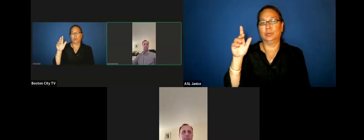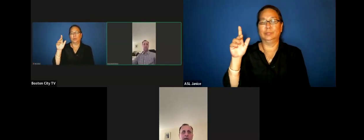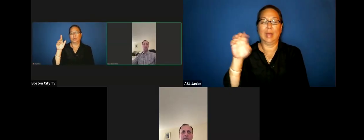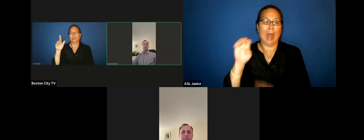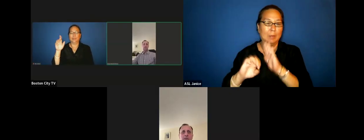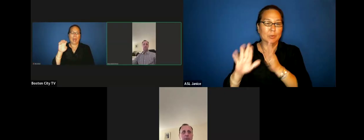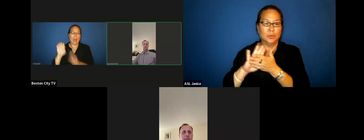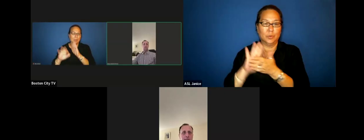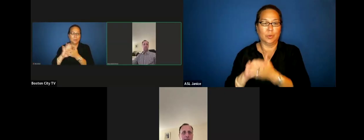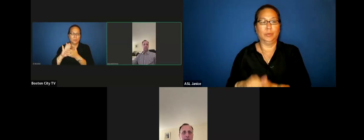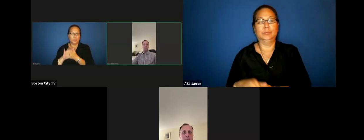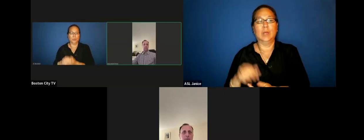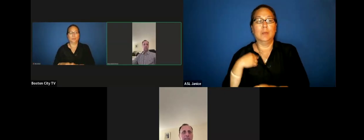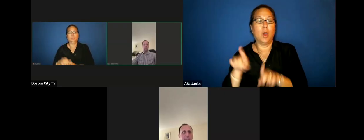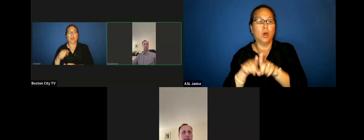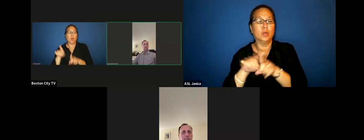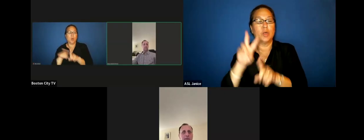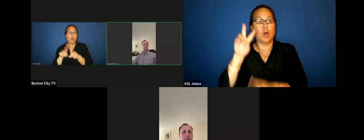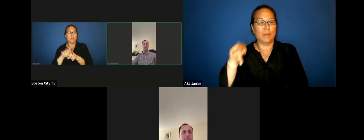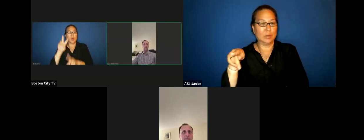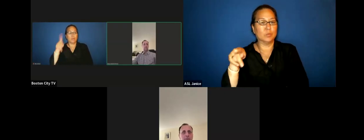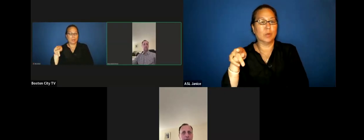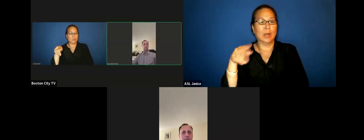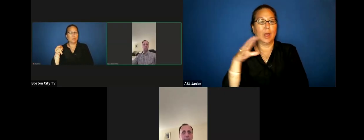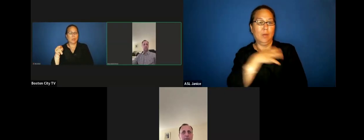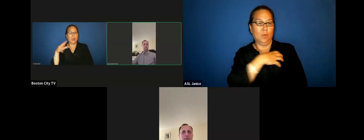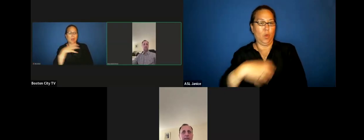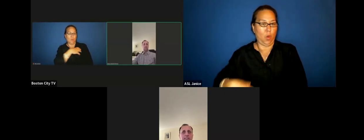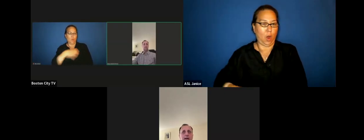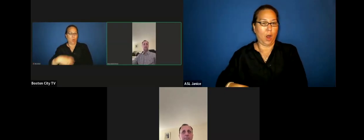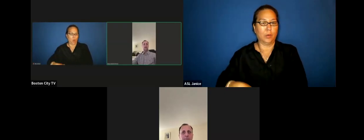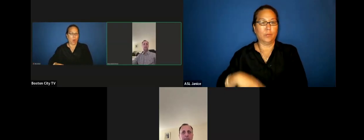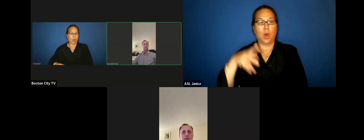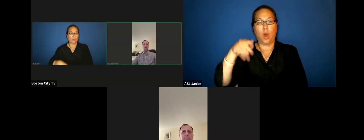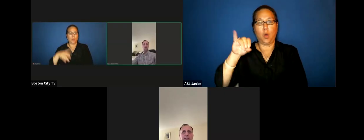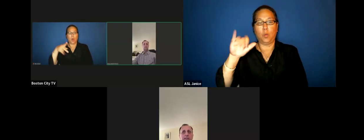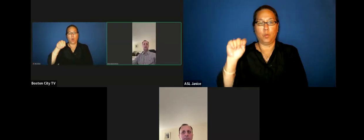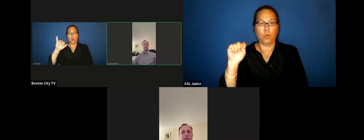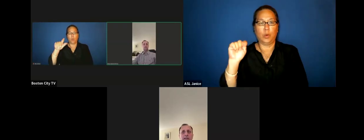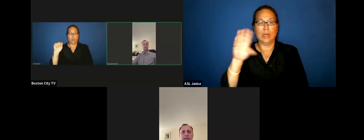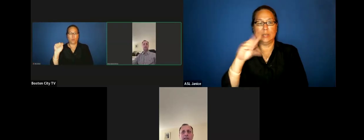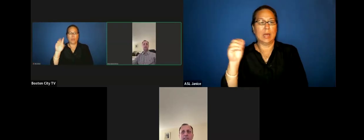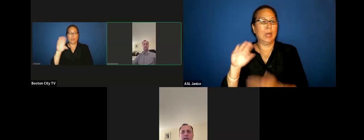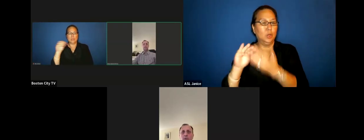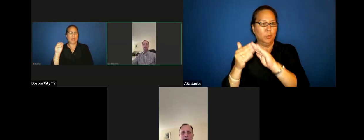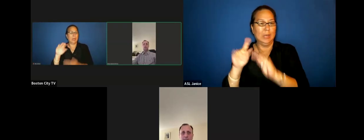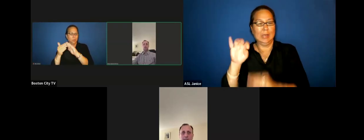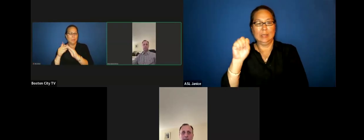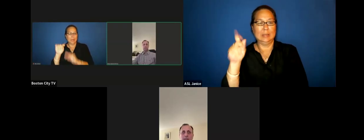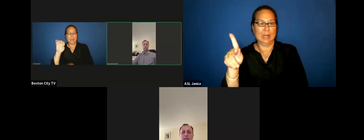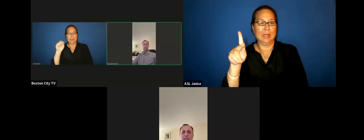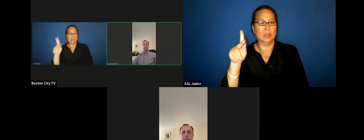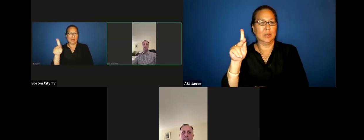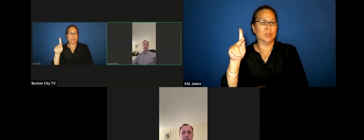years. My testimony today to express my full support for the establishment of a Denver Legacy